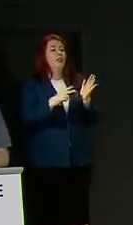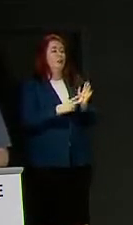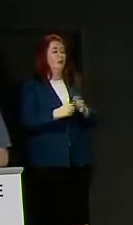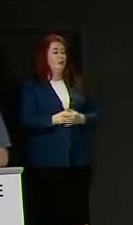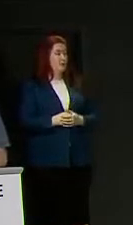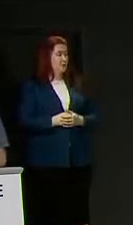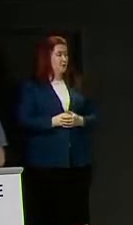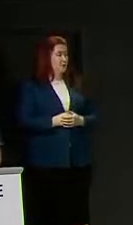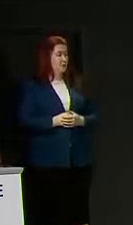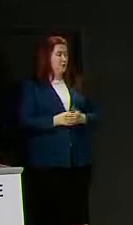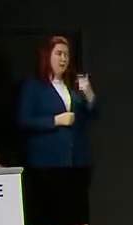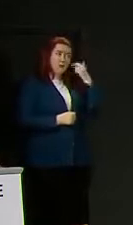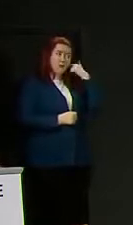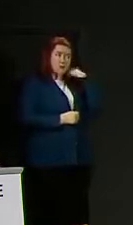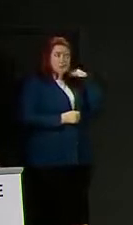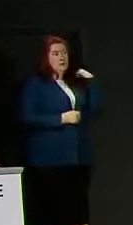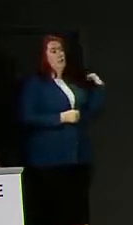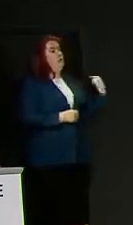Thank you.